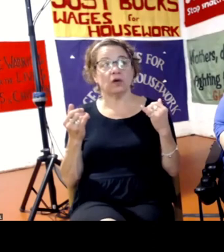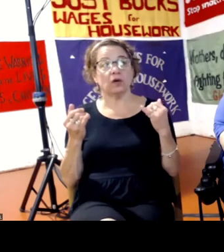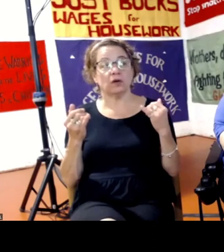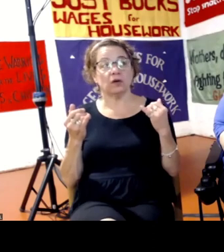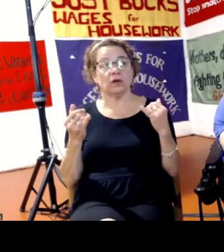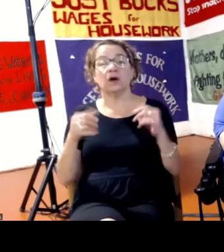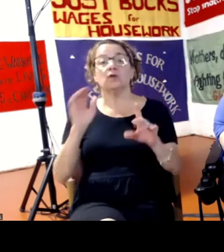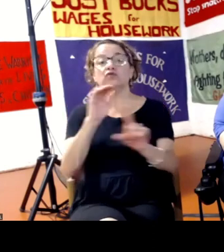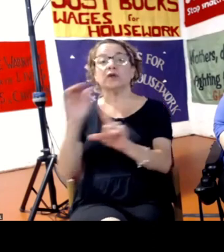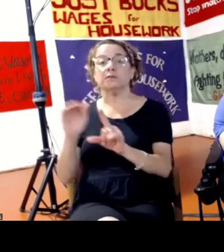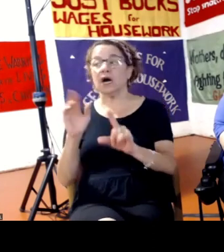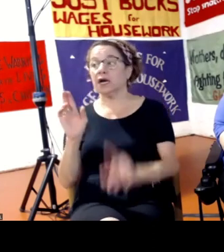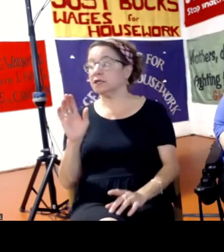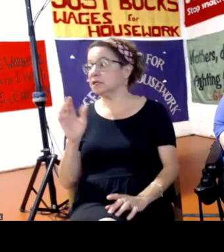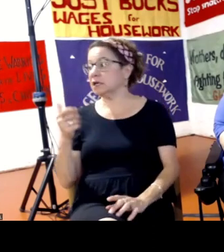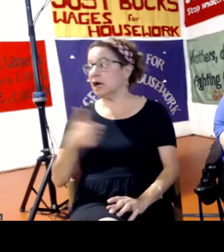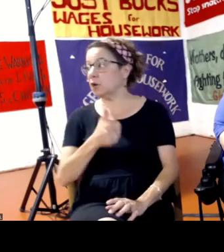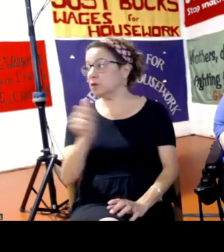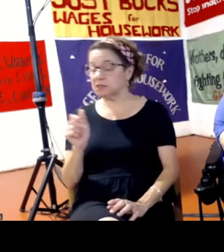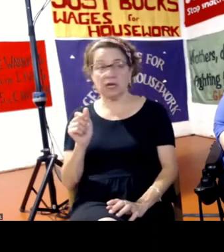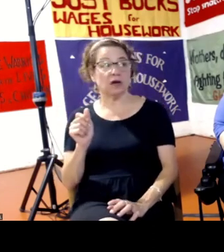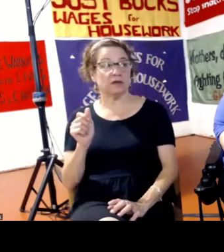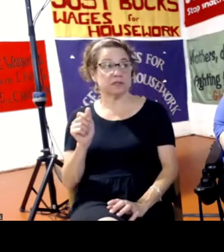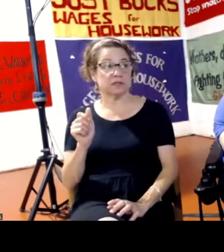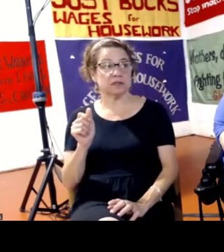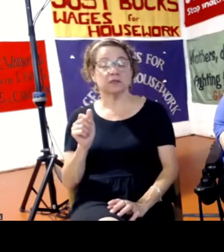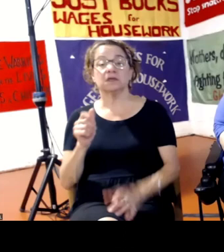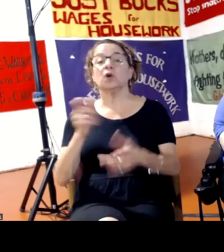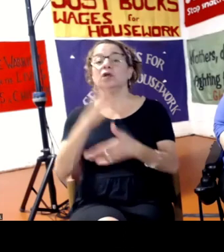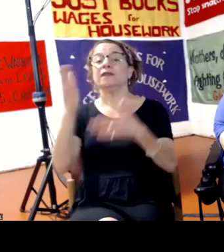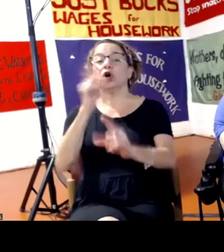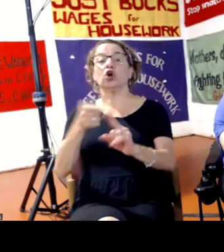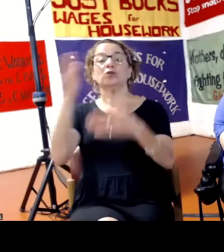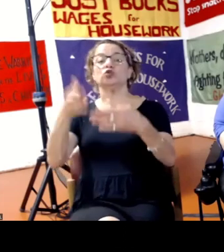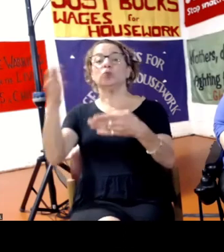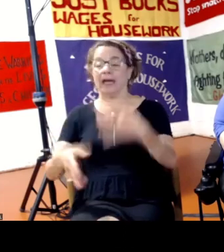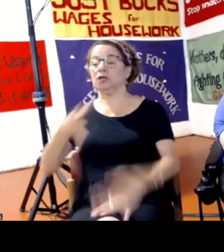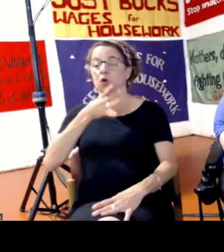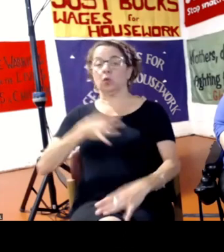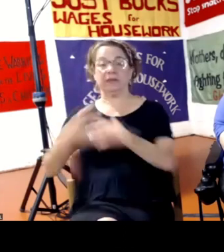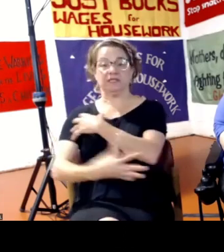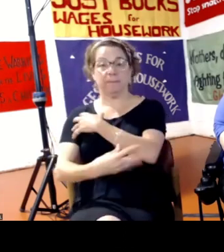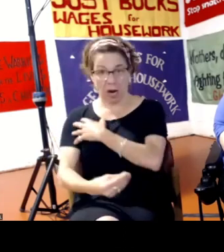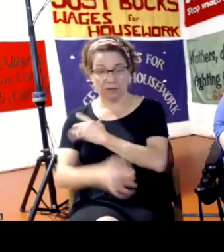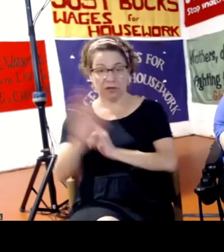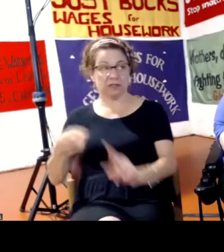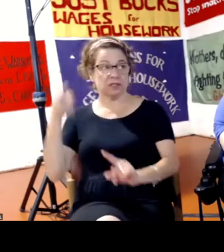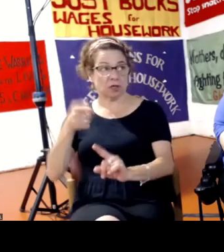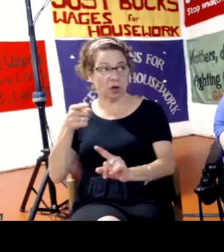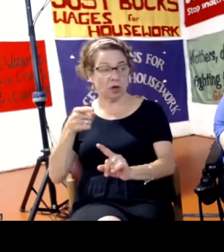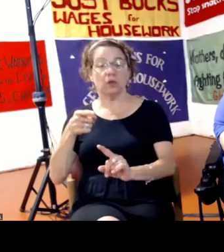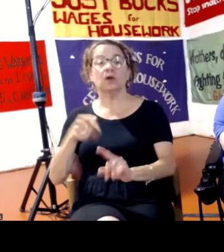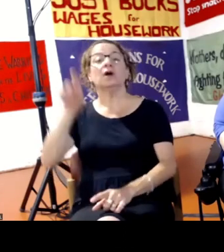remind ourselves, the title of this gathering is End Women's Poverty. And that's why we're campaigning for a care